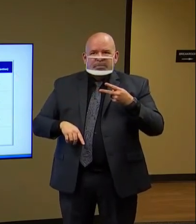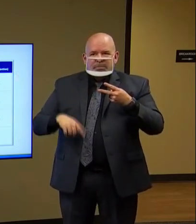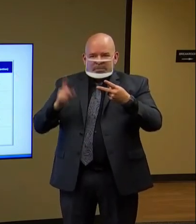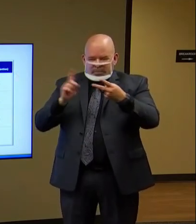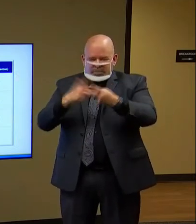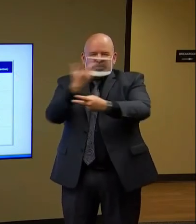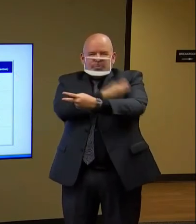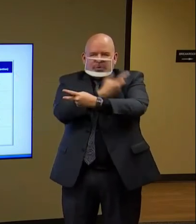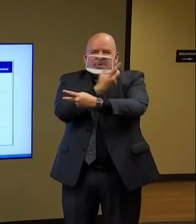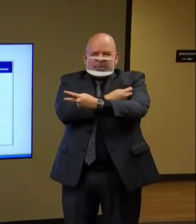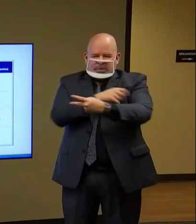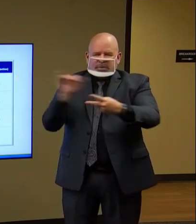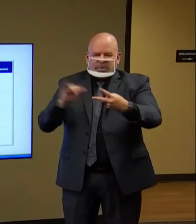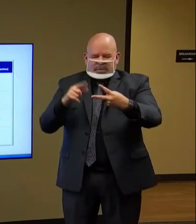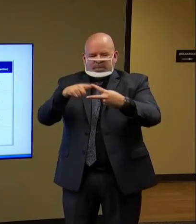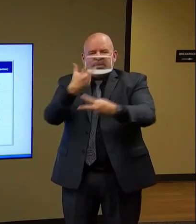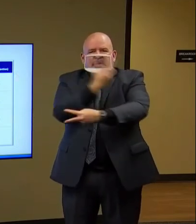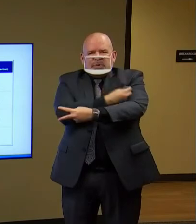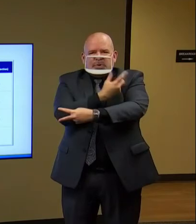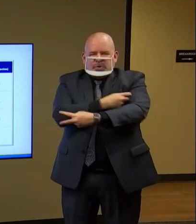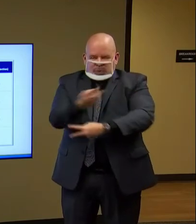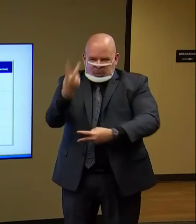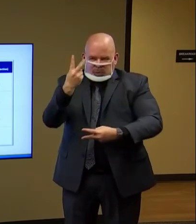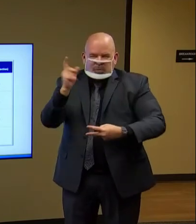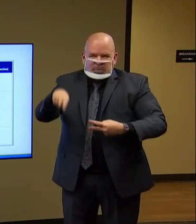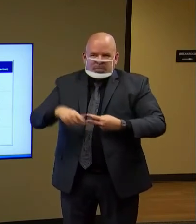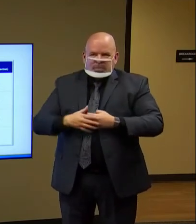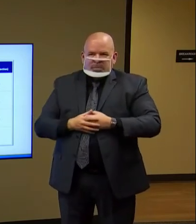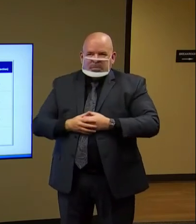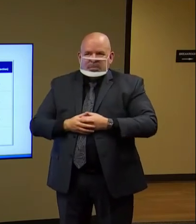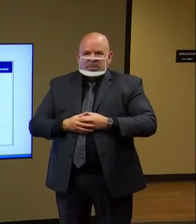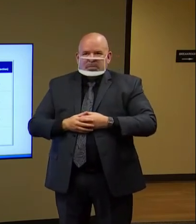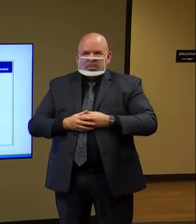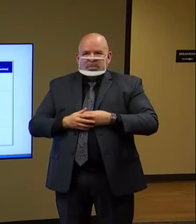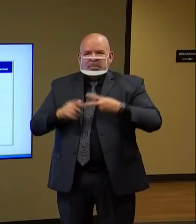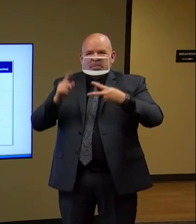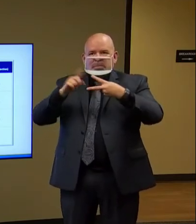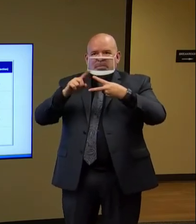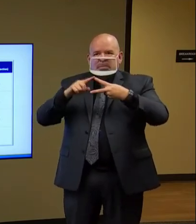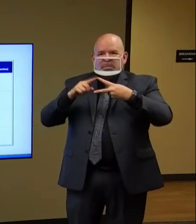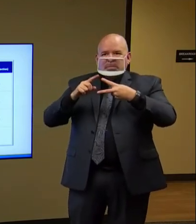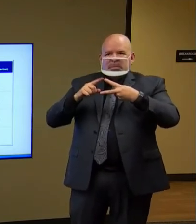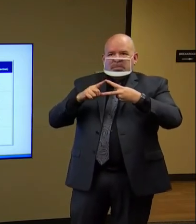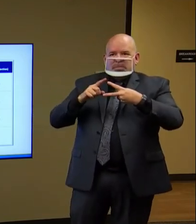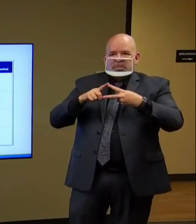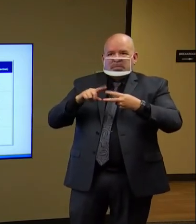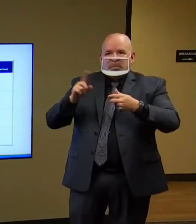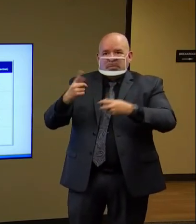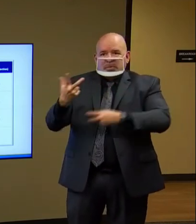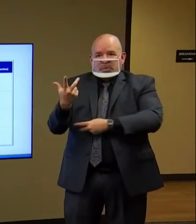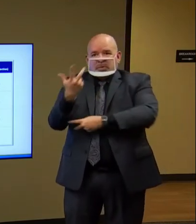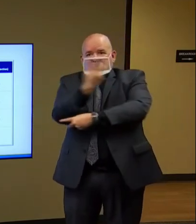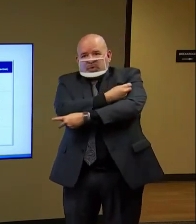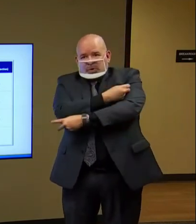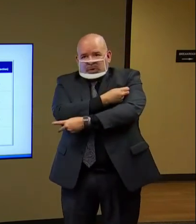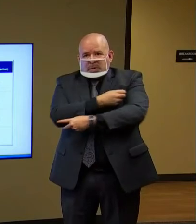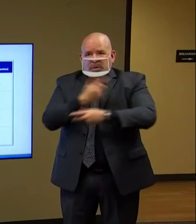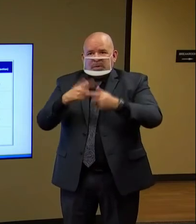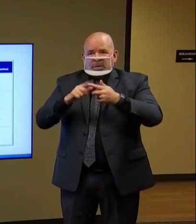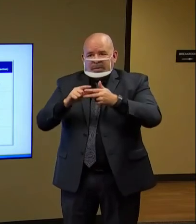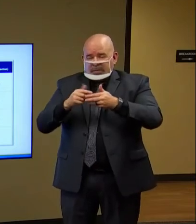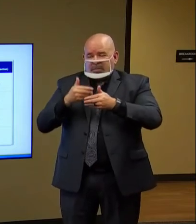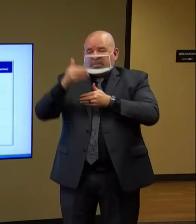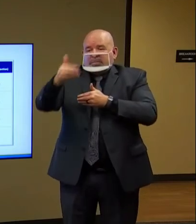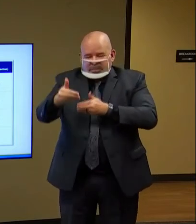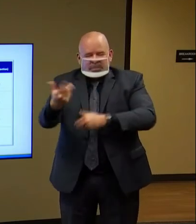and this time is 0 and 28 days later. The other products, there's the AstraZeneca and Johnson &